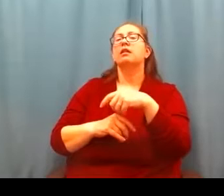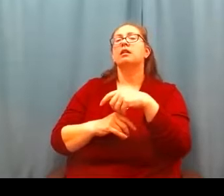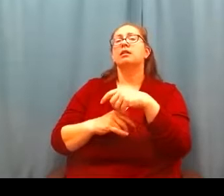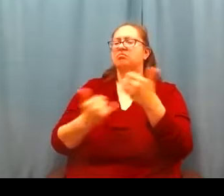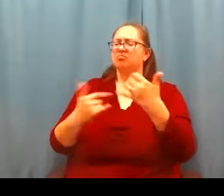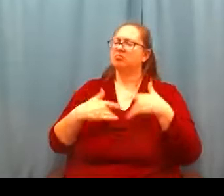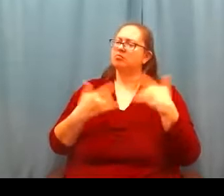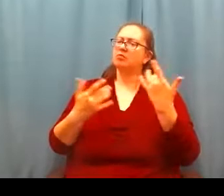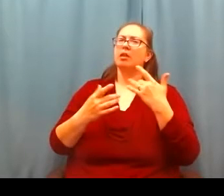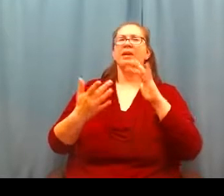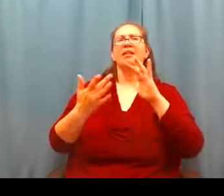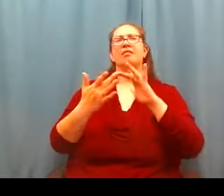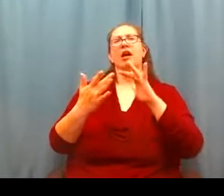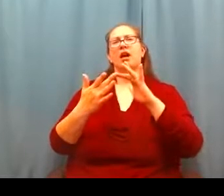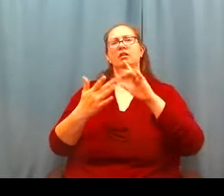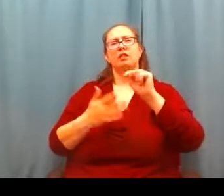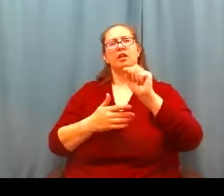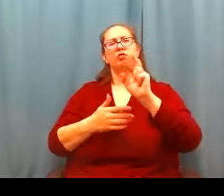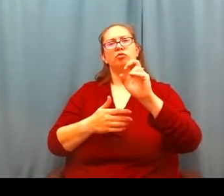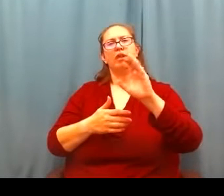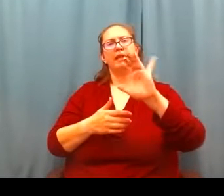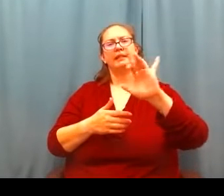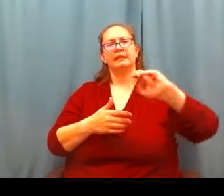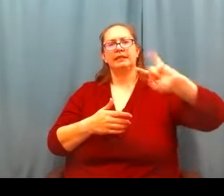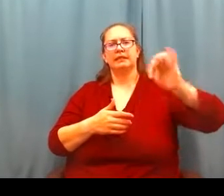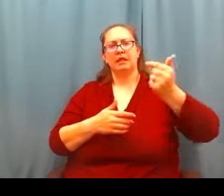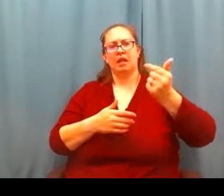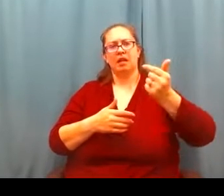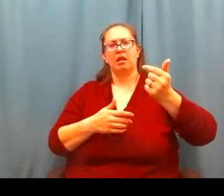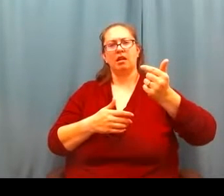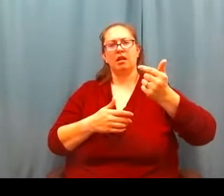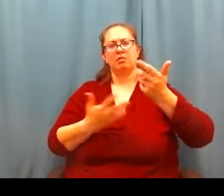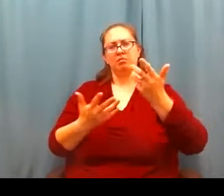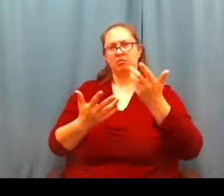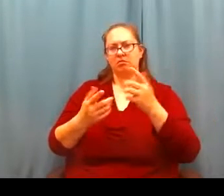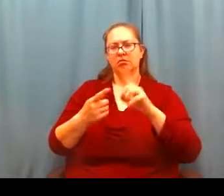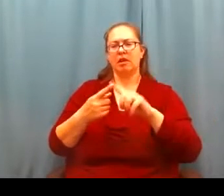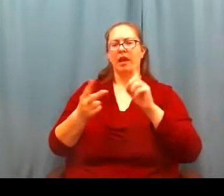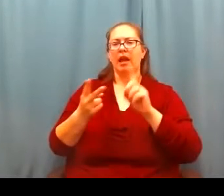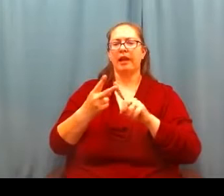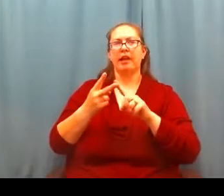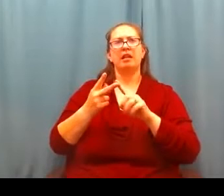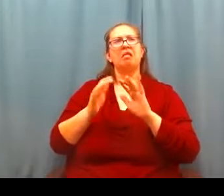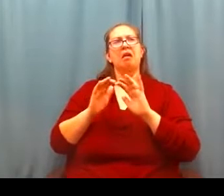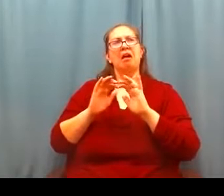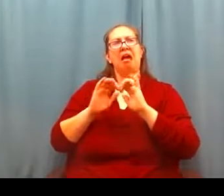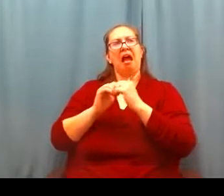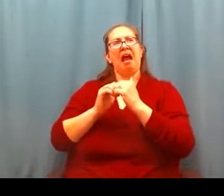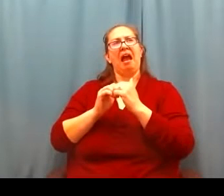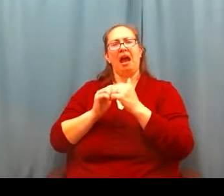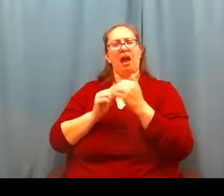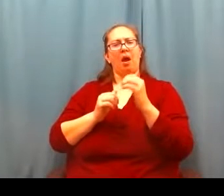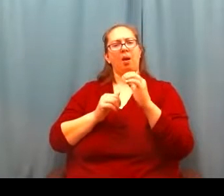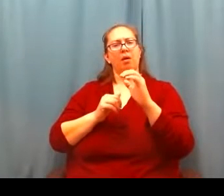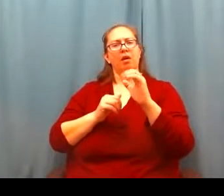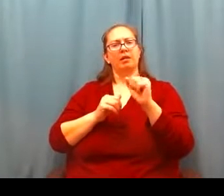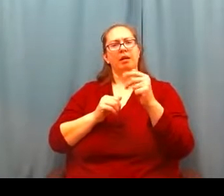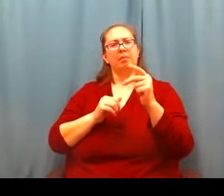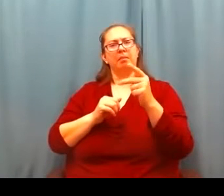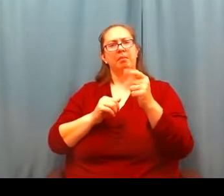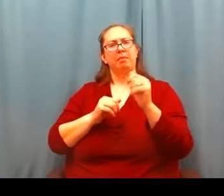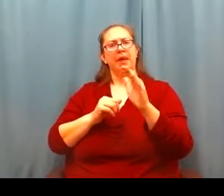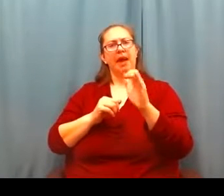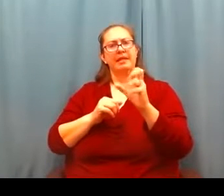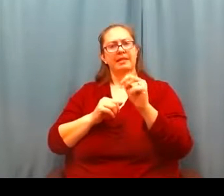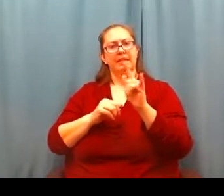and plans to increase that? Also, can you explain how contact tracing capacity has already been met to support